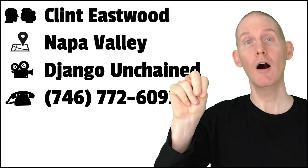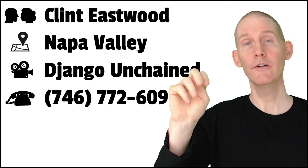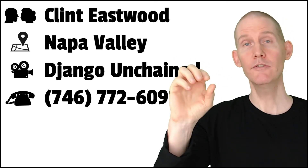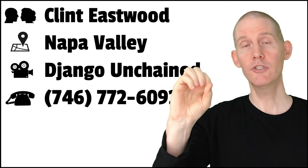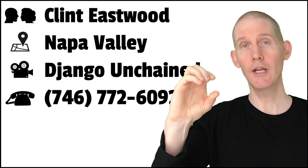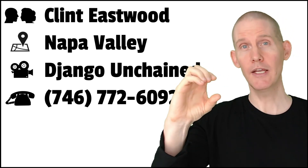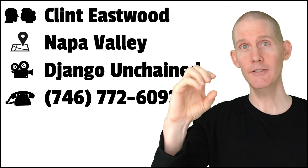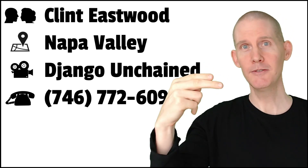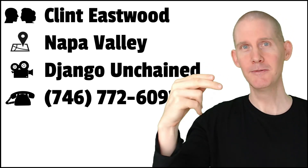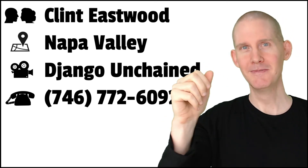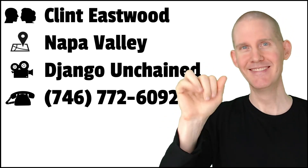Unchained,